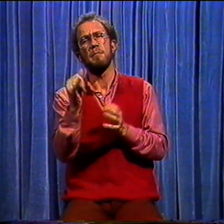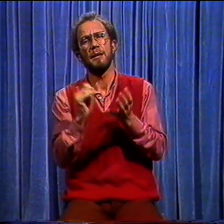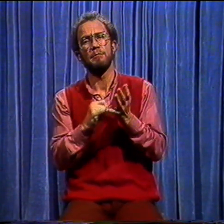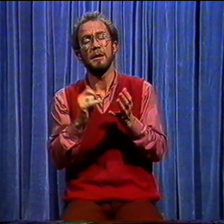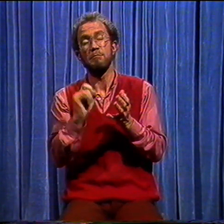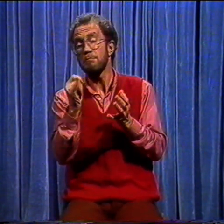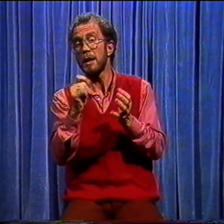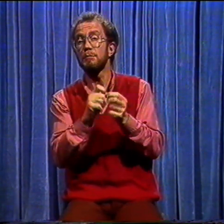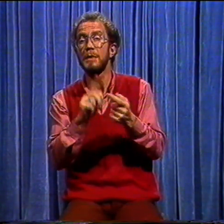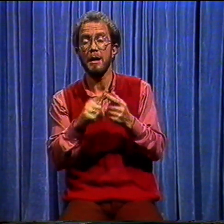it might be the mouth,